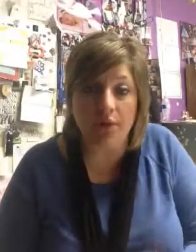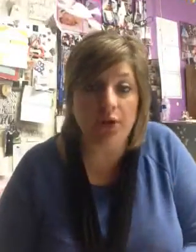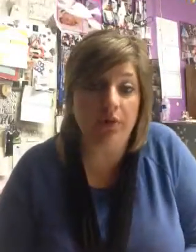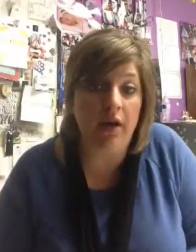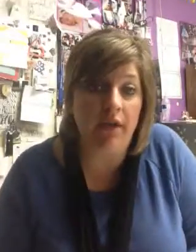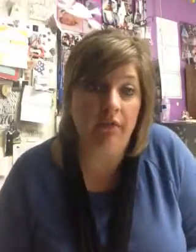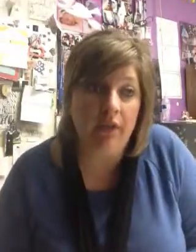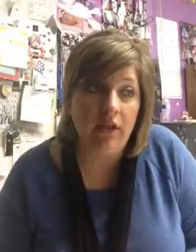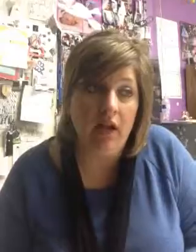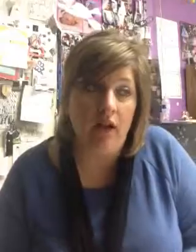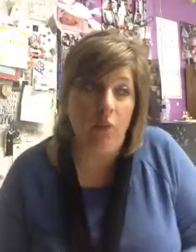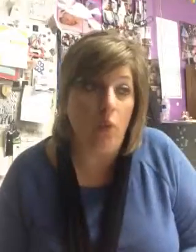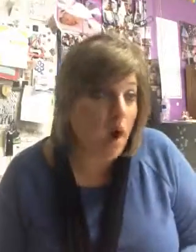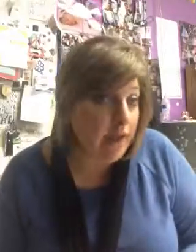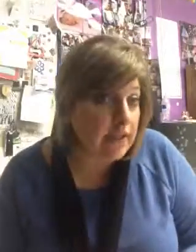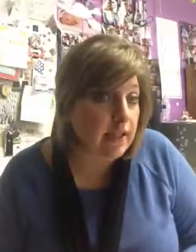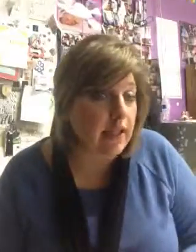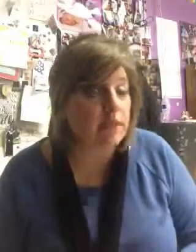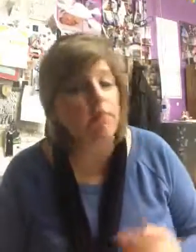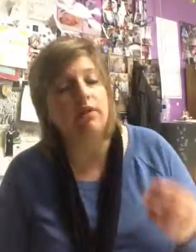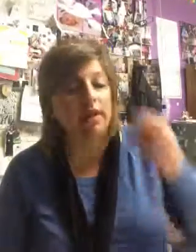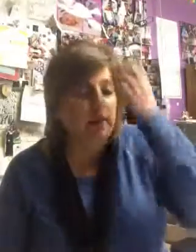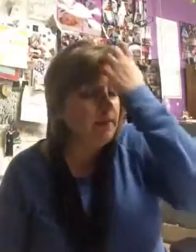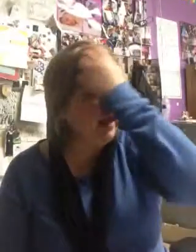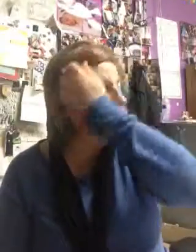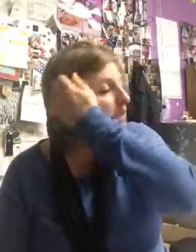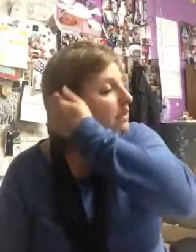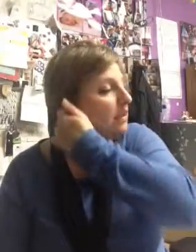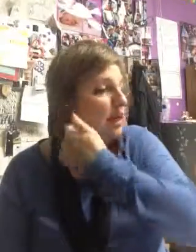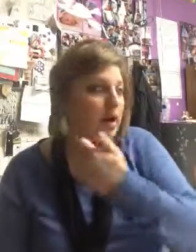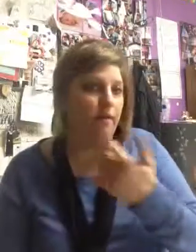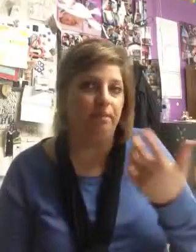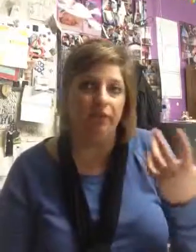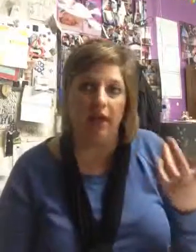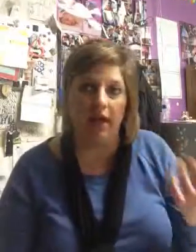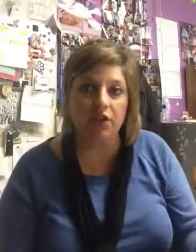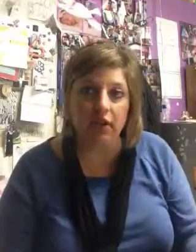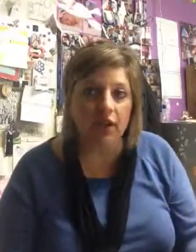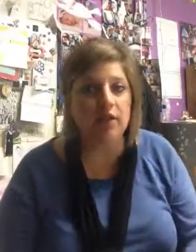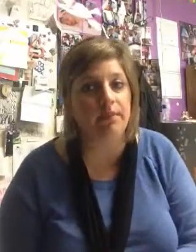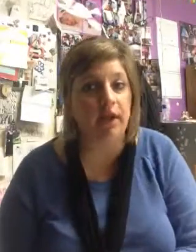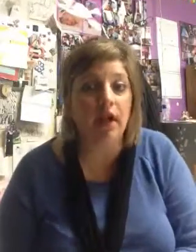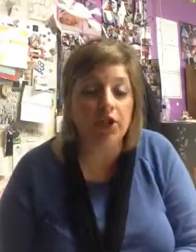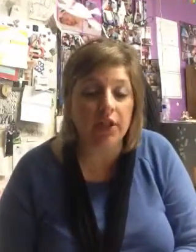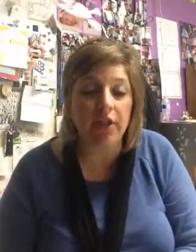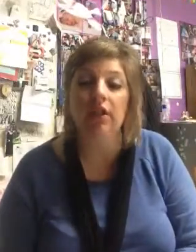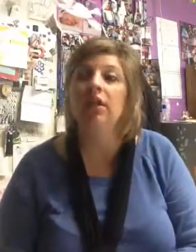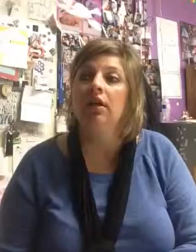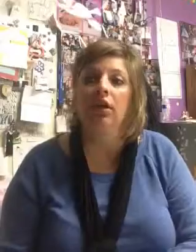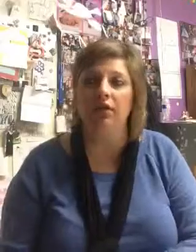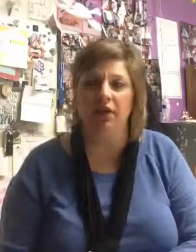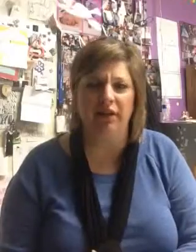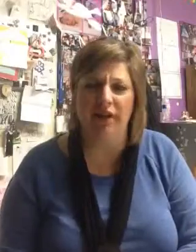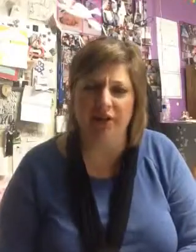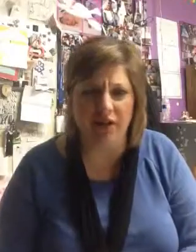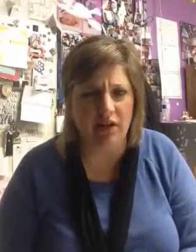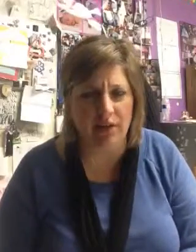terms of why is it, and it's most likely because Asia is a big country, or sorry, not country, sorry, my